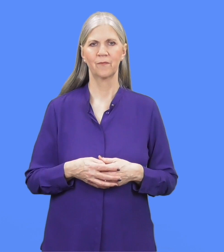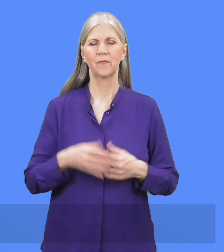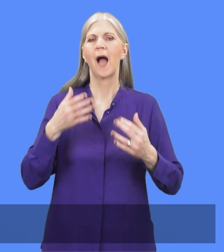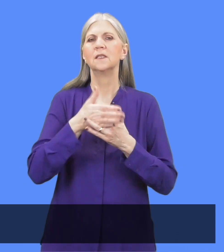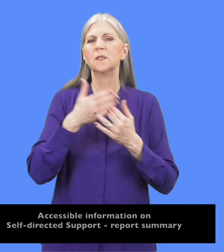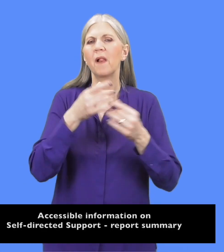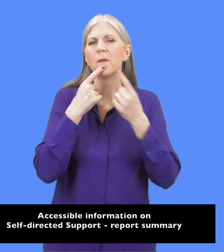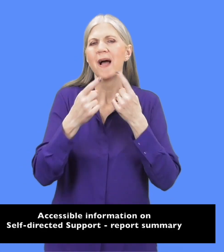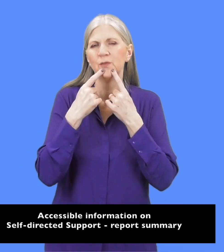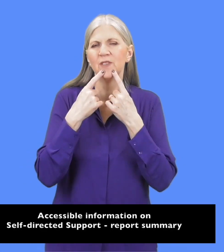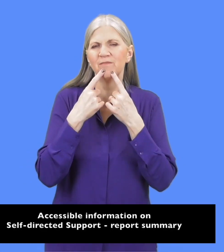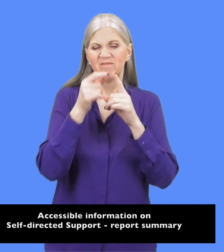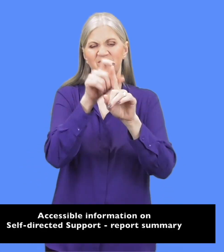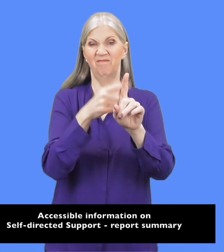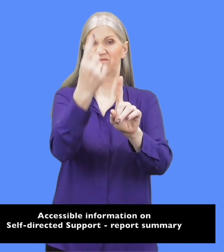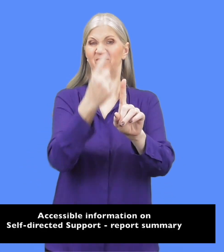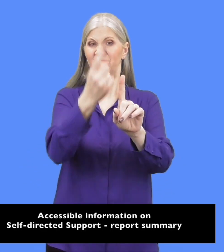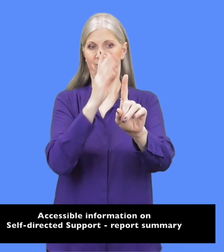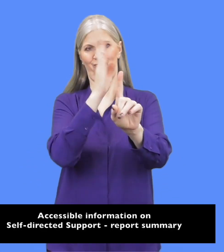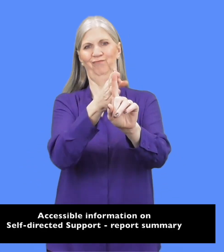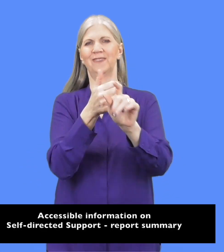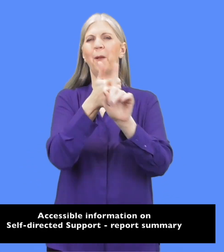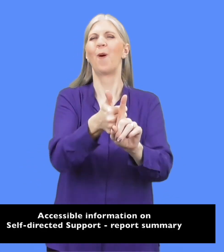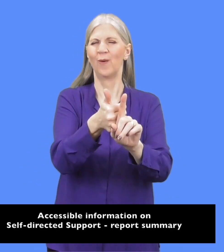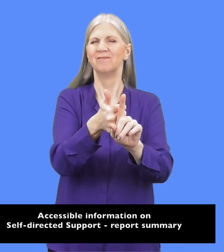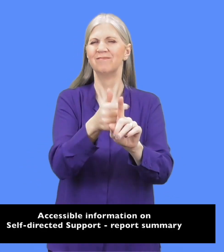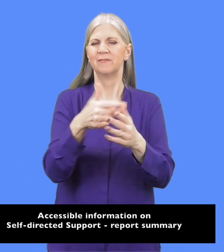Accessible information on self-directed support. Report summary.